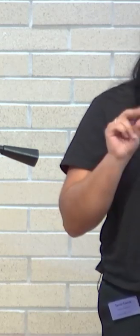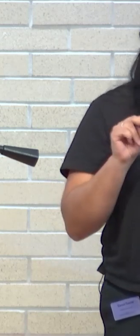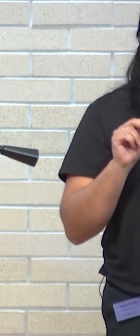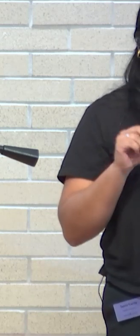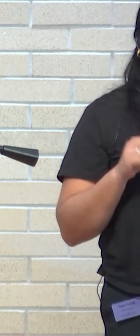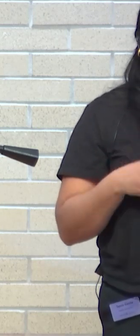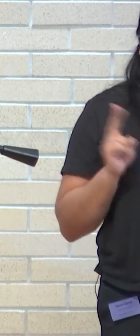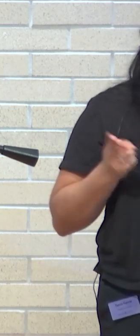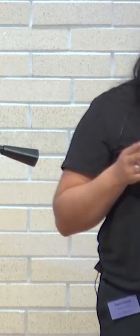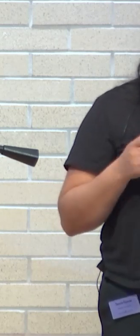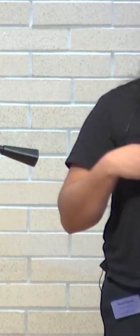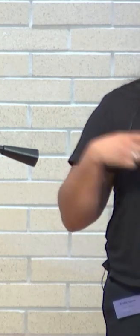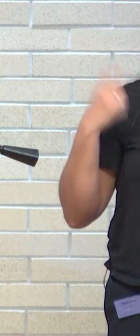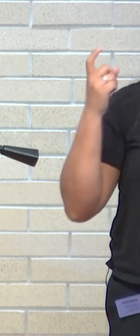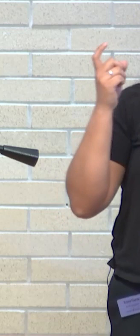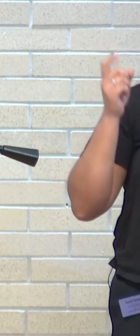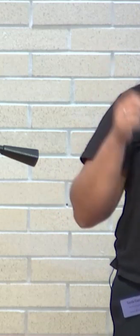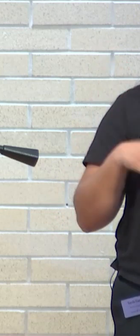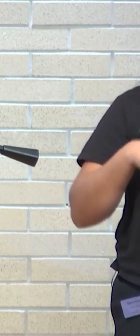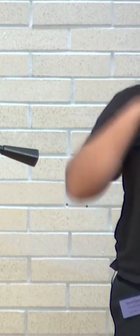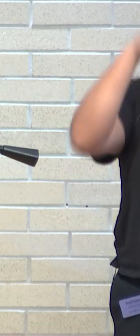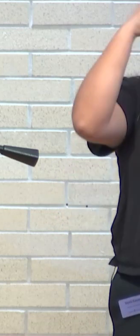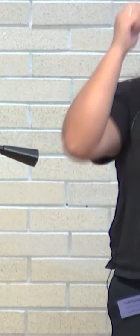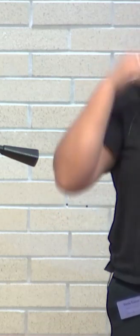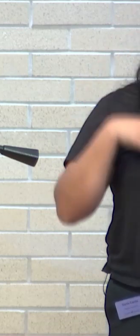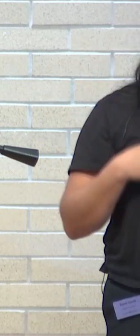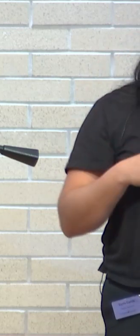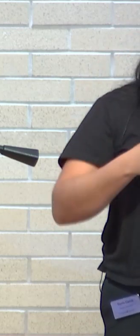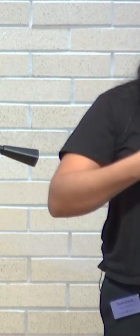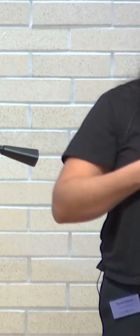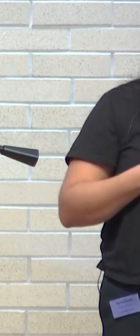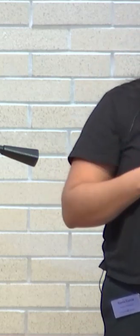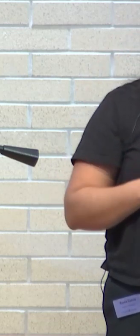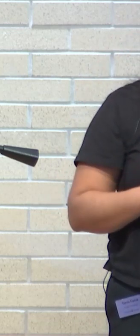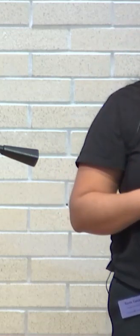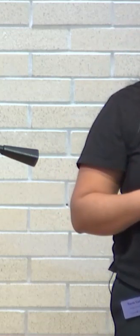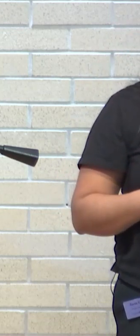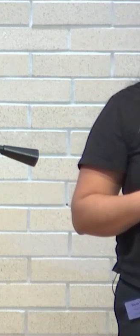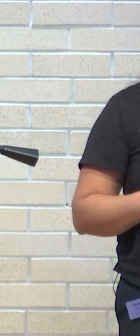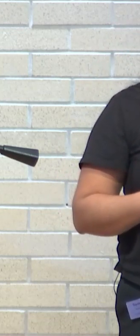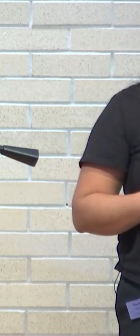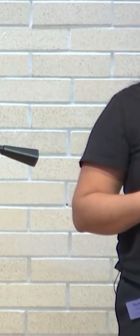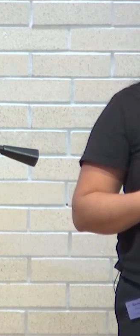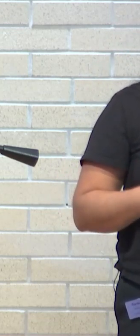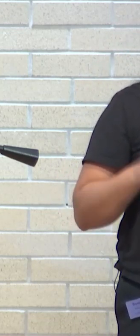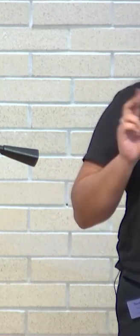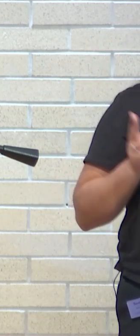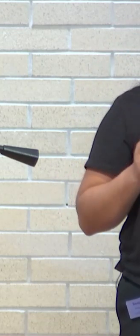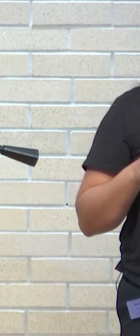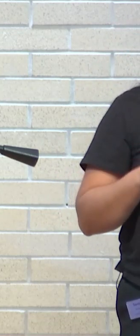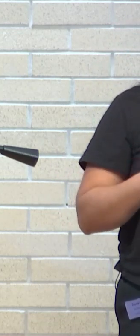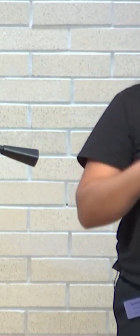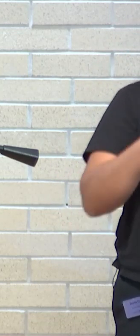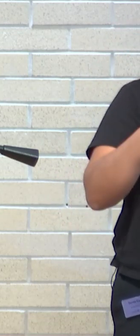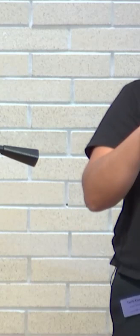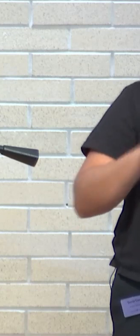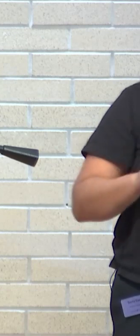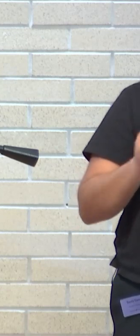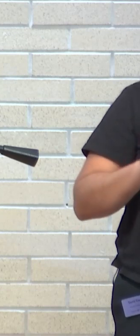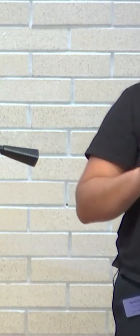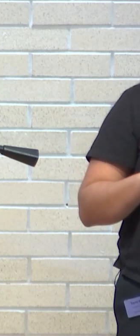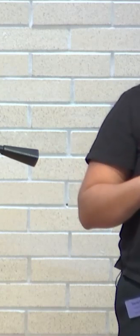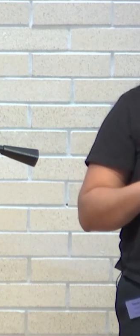Month. Black History Month is more than just a time for us to recognize historical figures that made it possible for students like me to become leaders in the